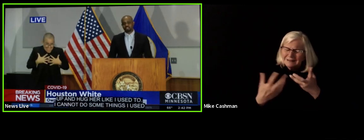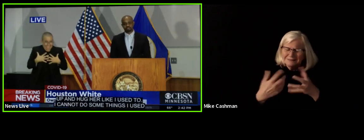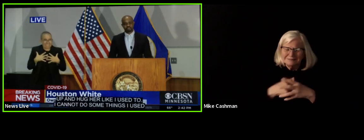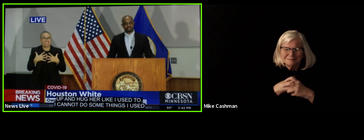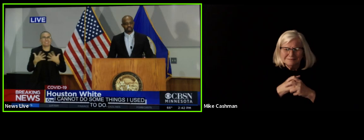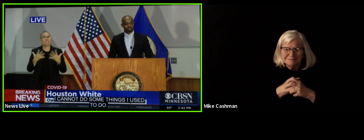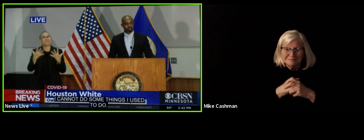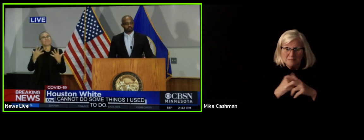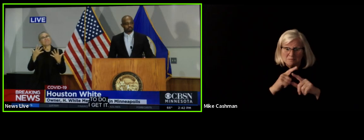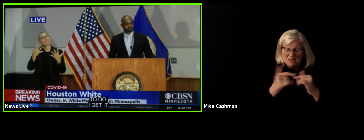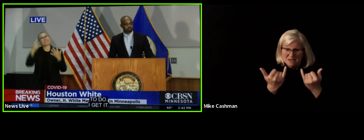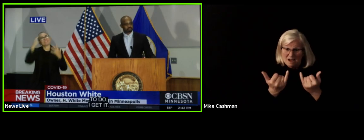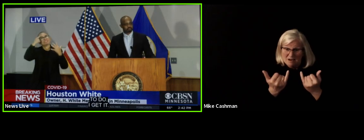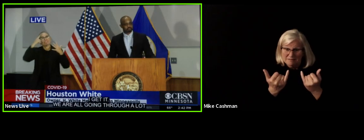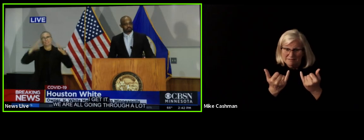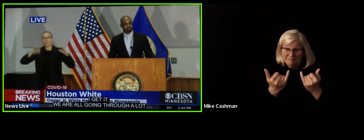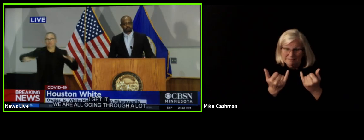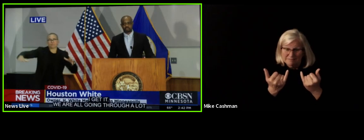collective